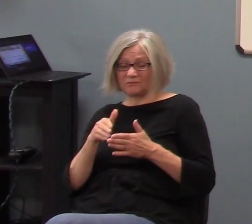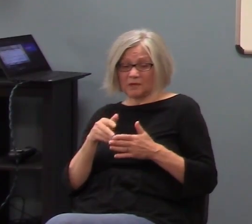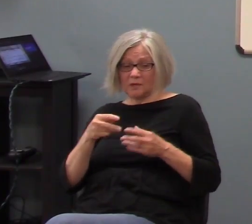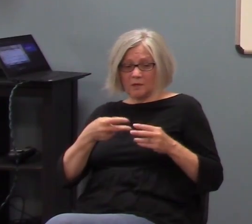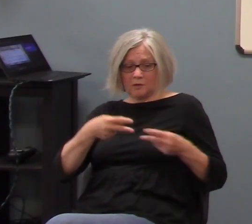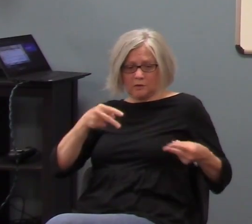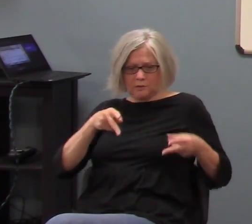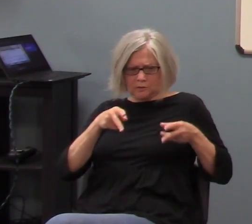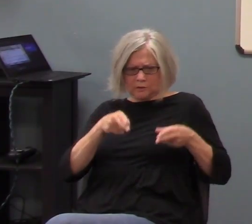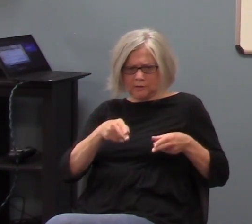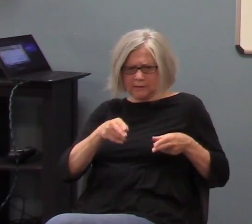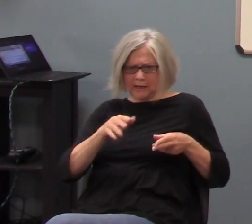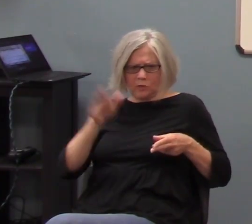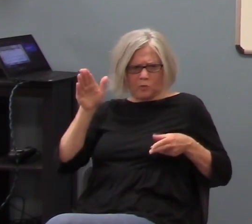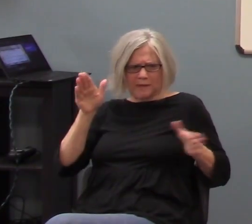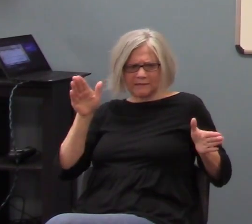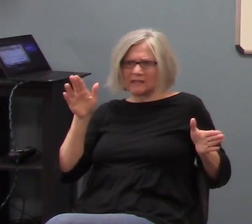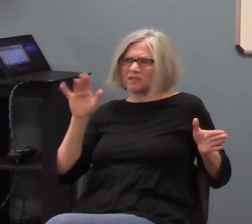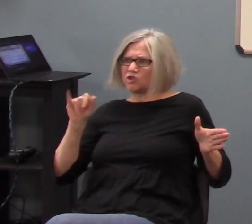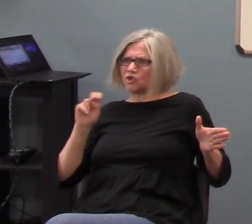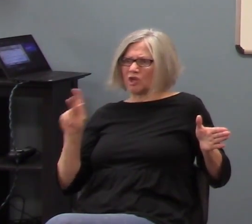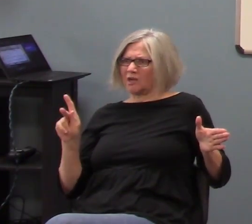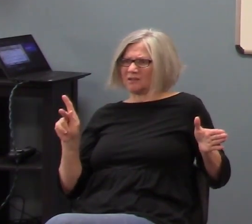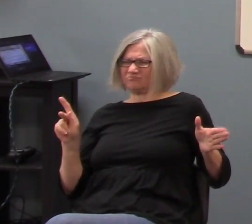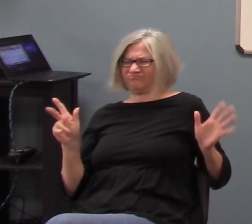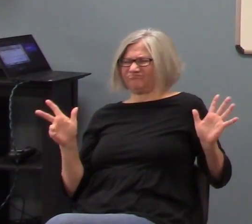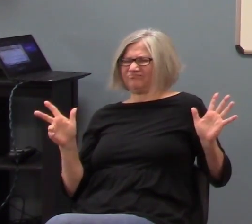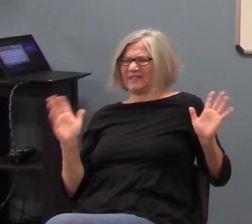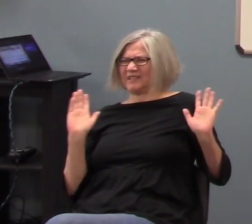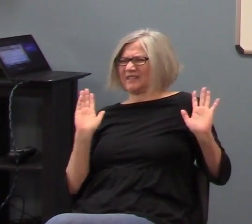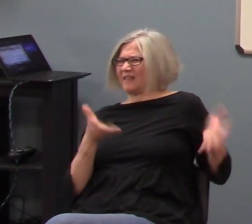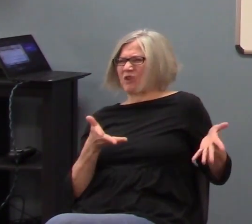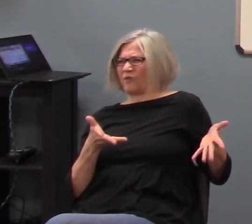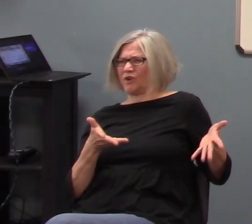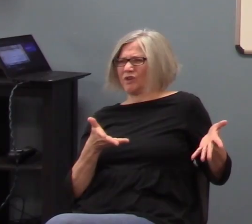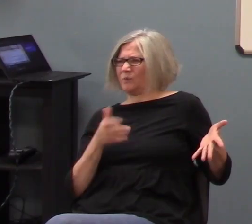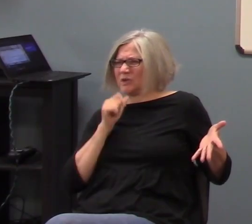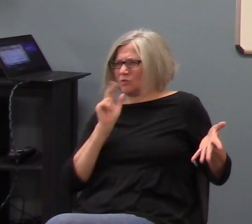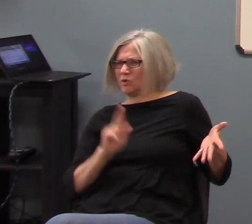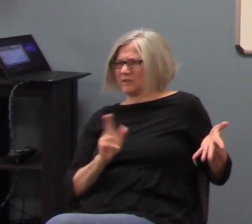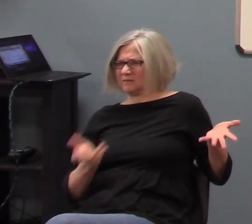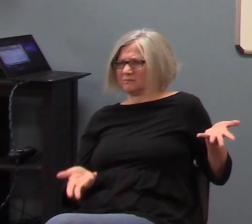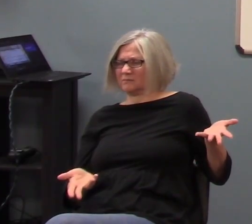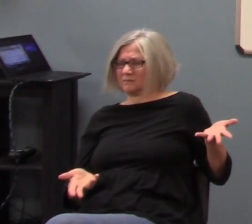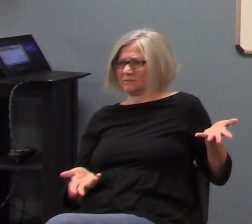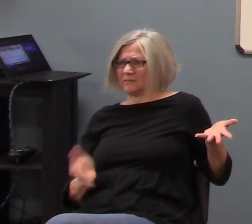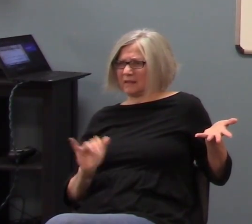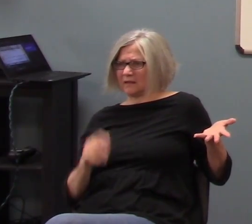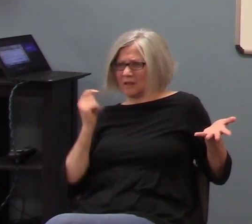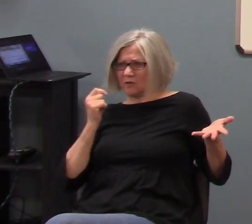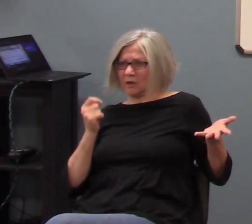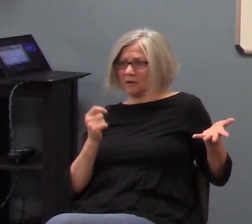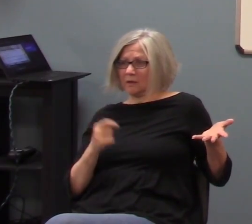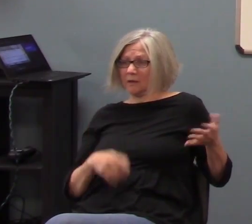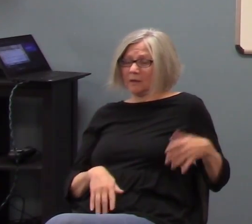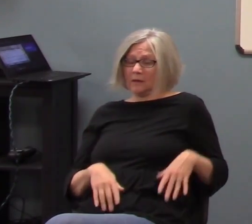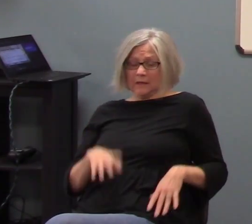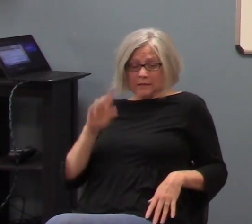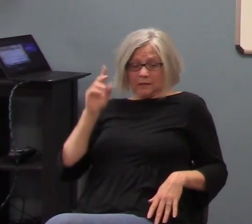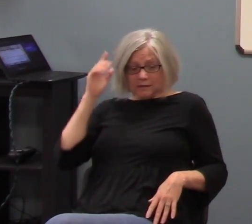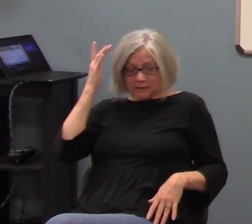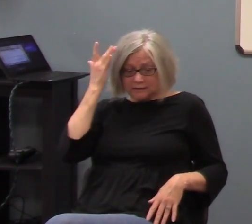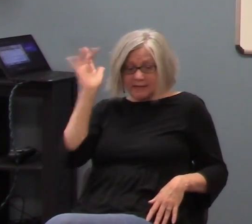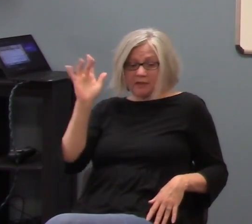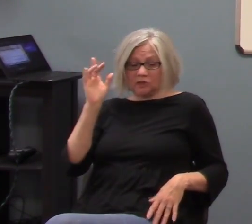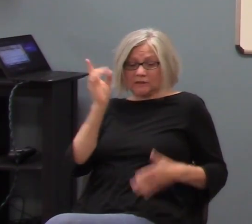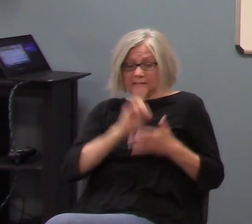an artifact of evolutionary change, and it's just sort of leftover refuse, and we don't use it. Intelligent design scientists said, no, we